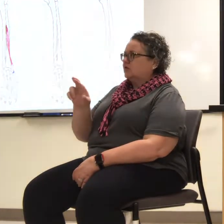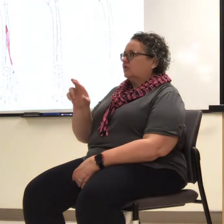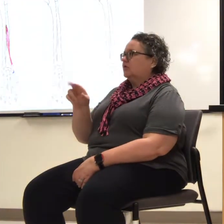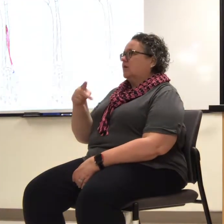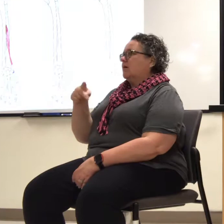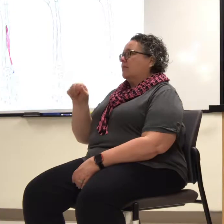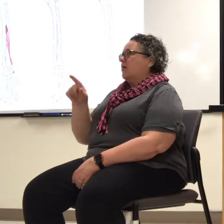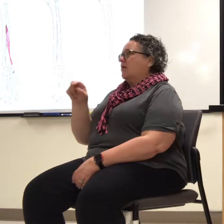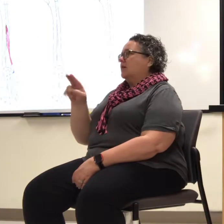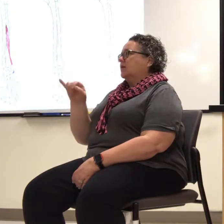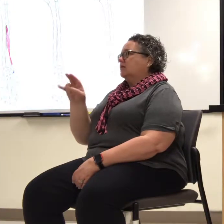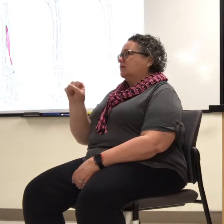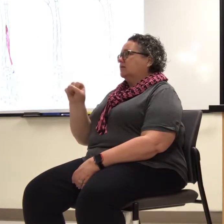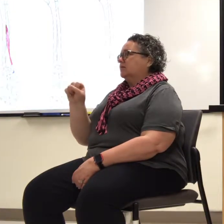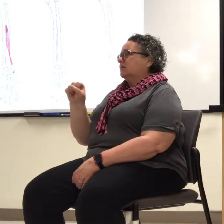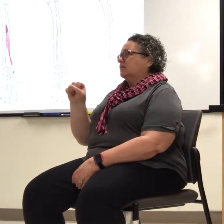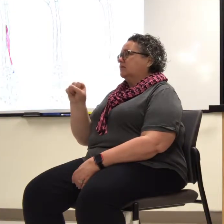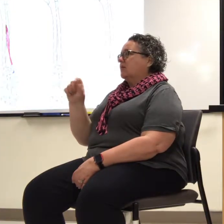brevis.